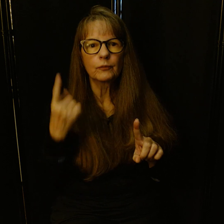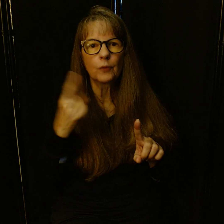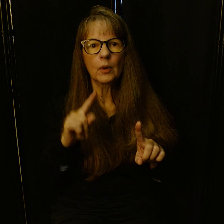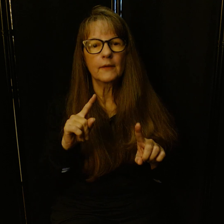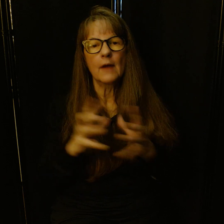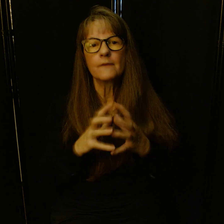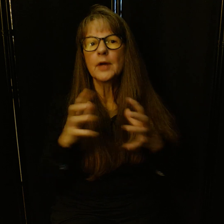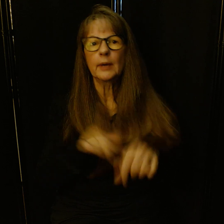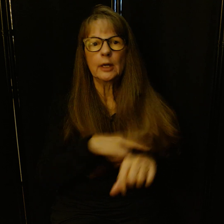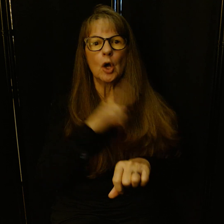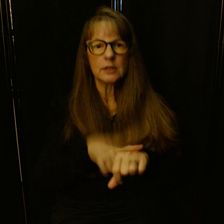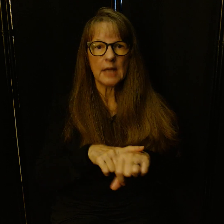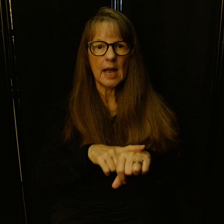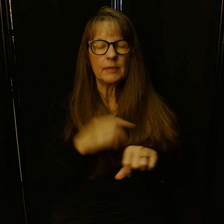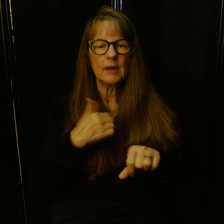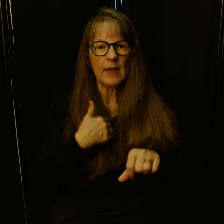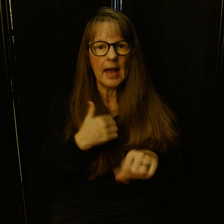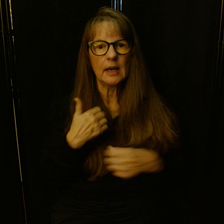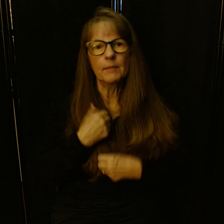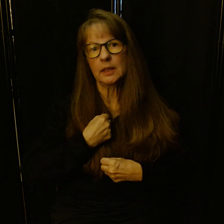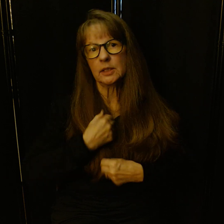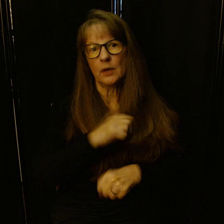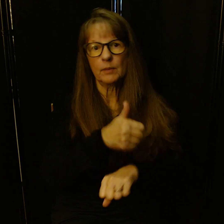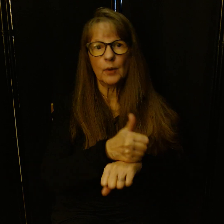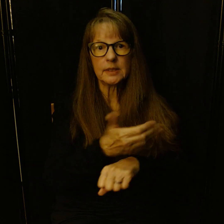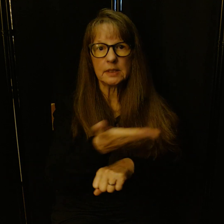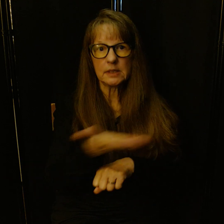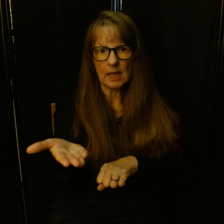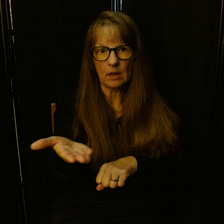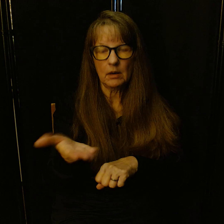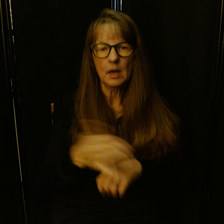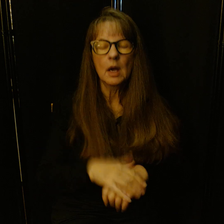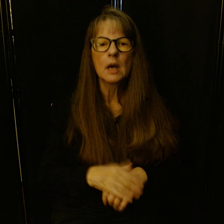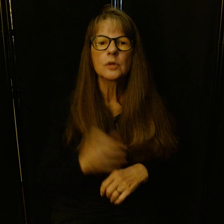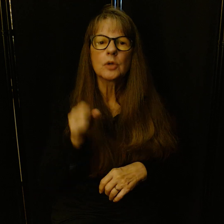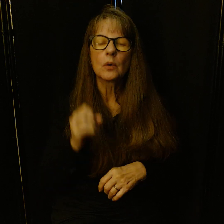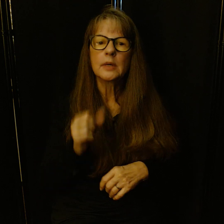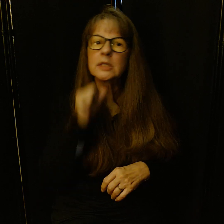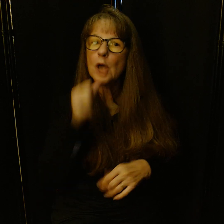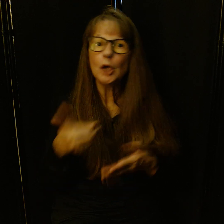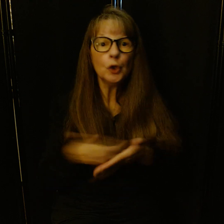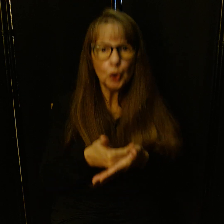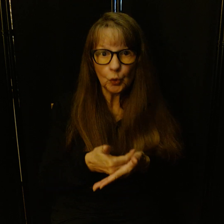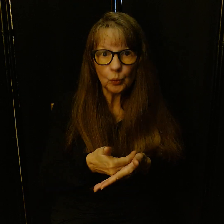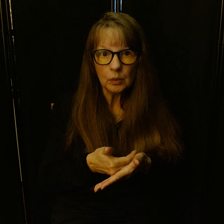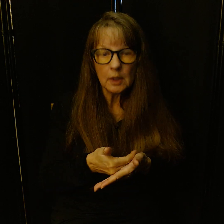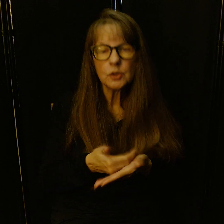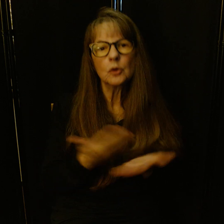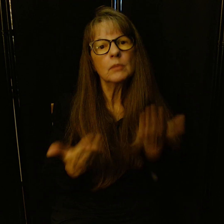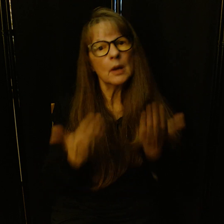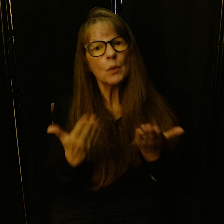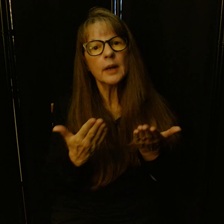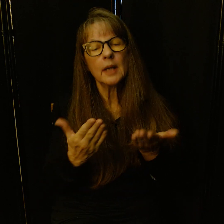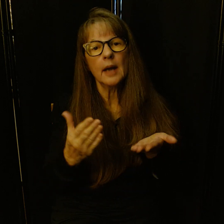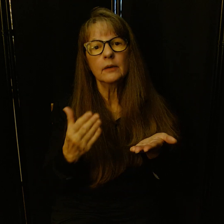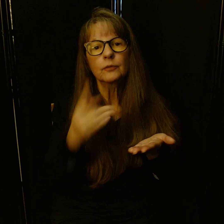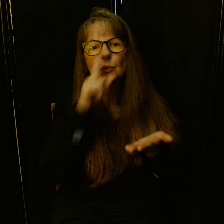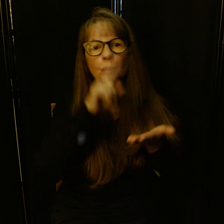for a very long time they've had a military presence there. So it's not new. So you may want to kind of